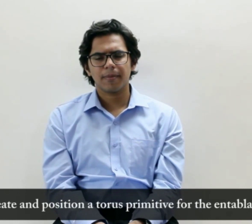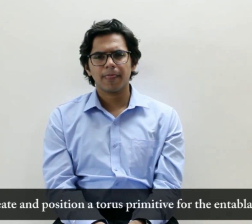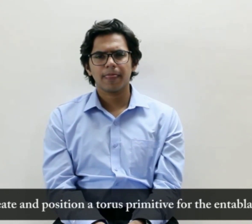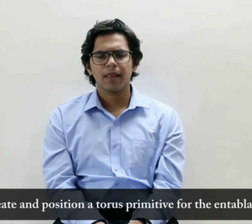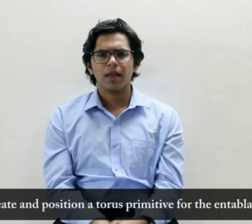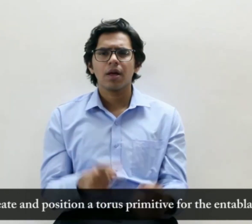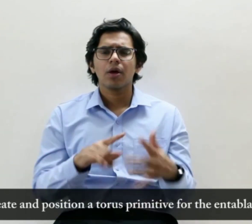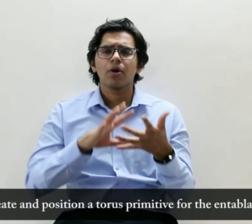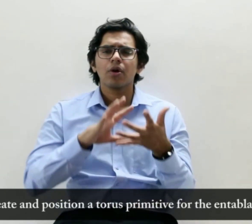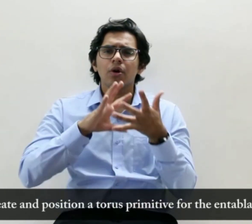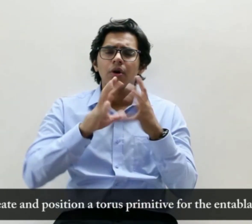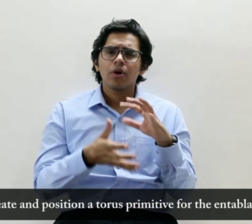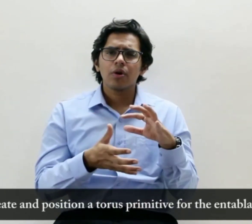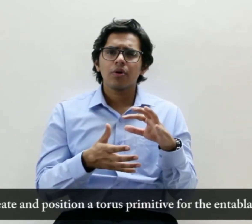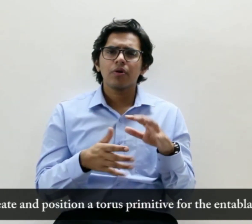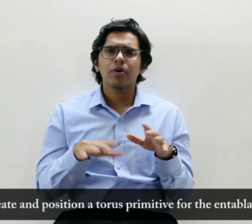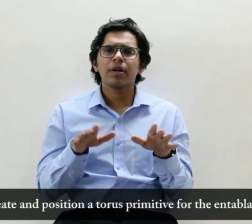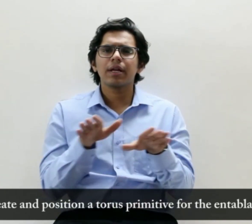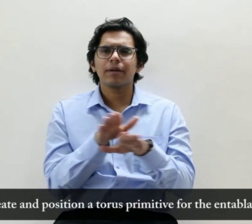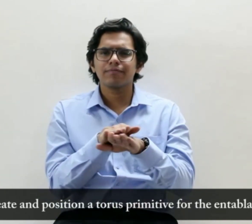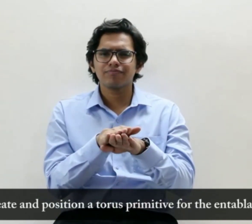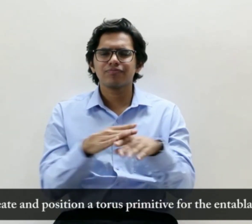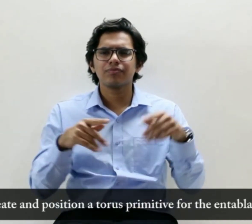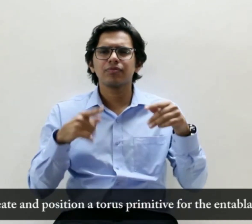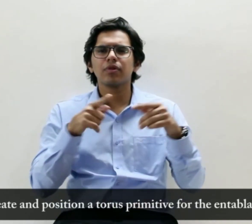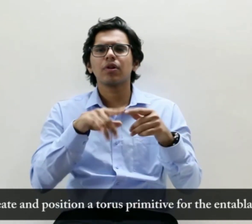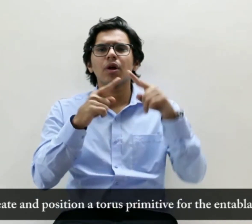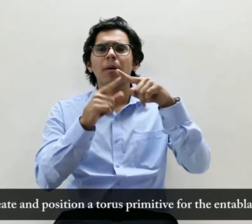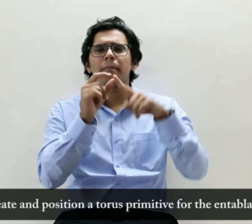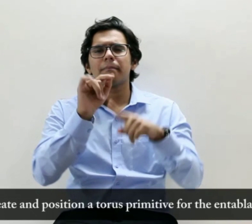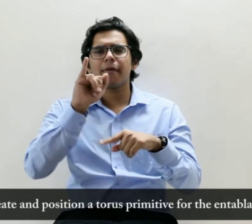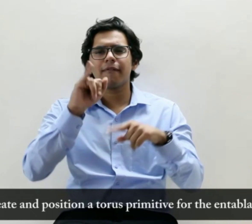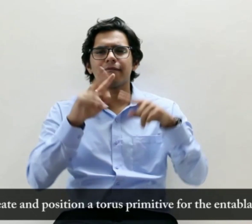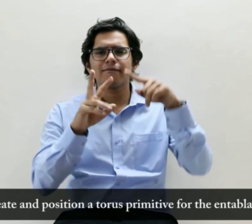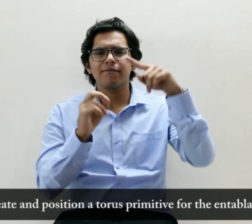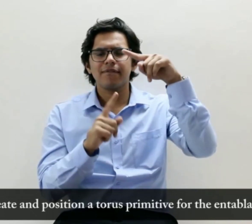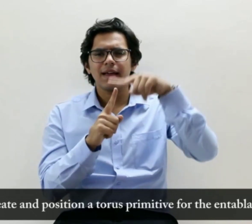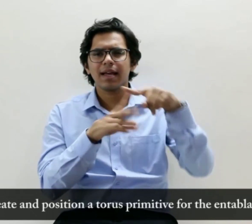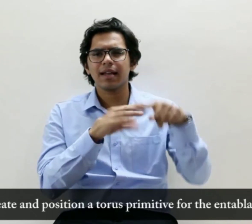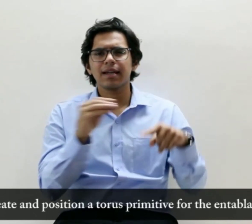a torus primitive for the entablature,